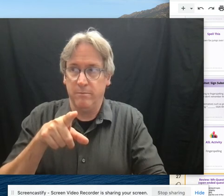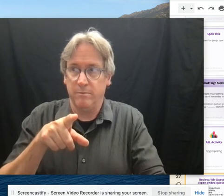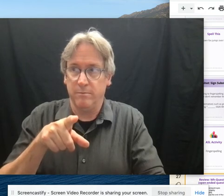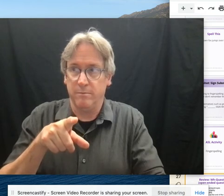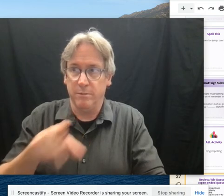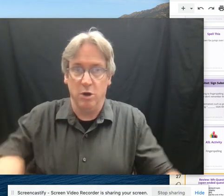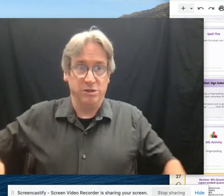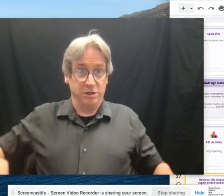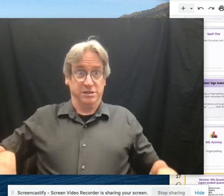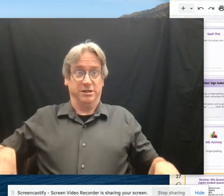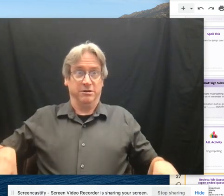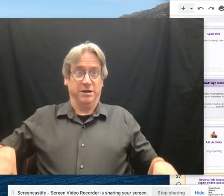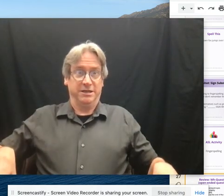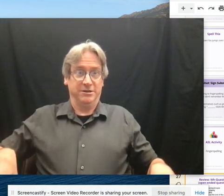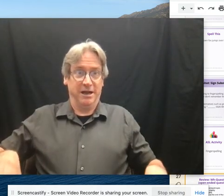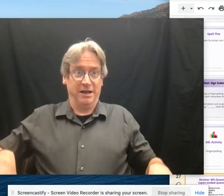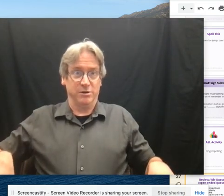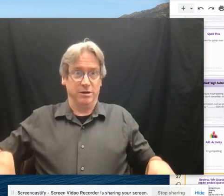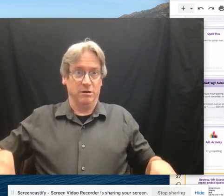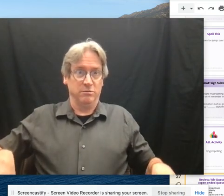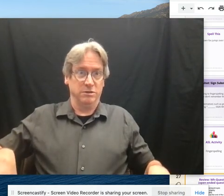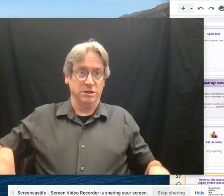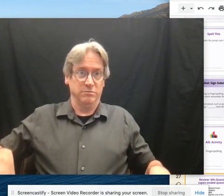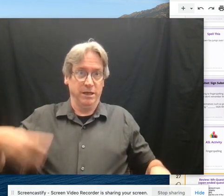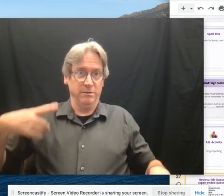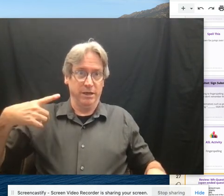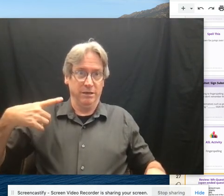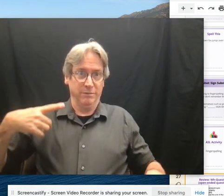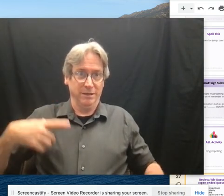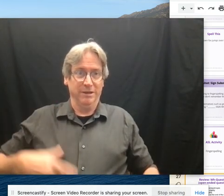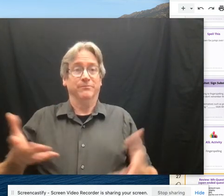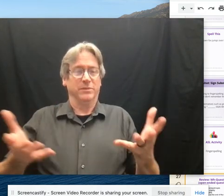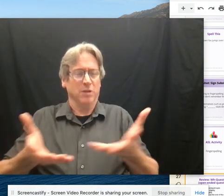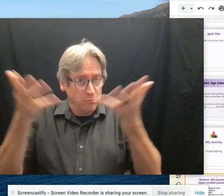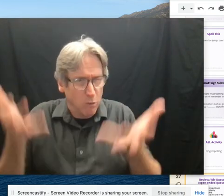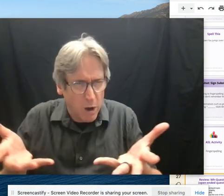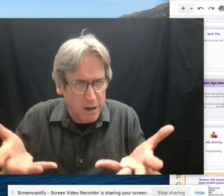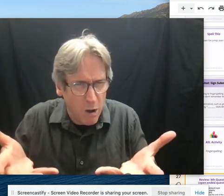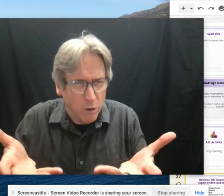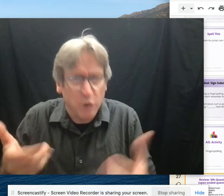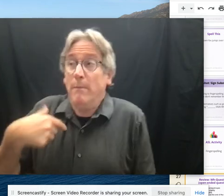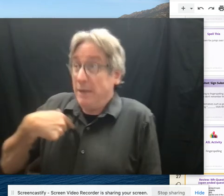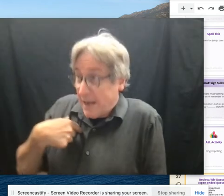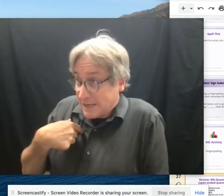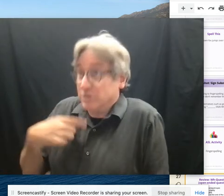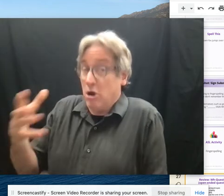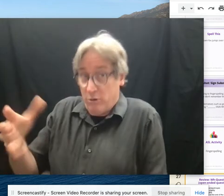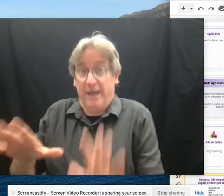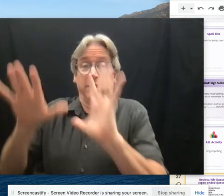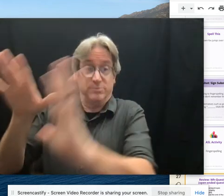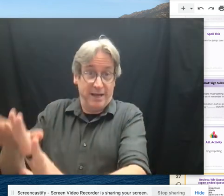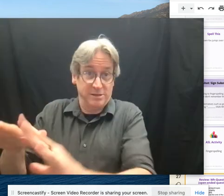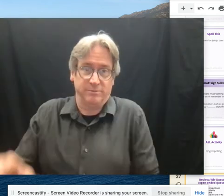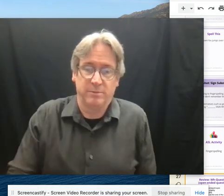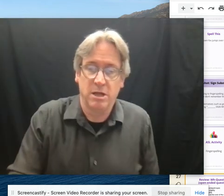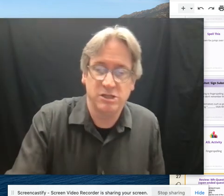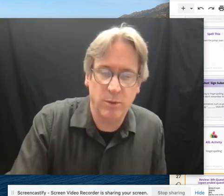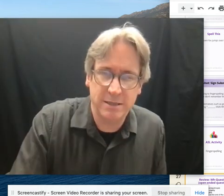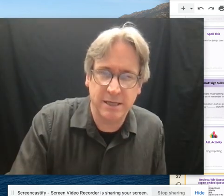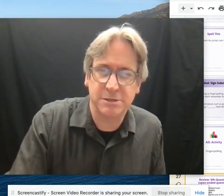no one's going to sit there and like deer in headlights going, what did me? No, what? Oh, you want me to answer? Okay, here's my